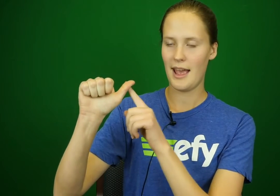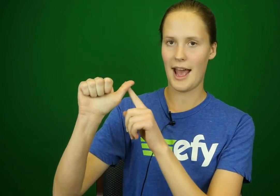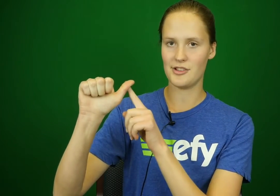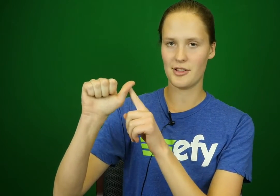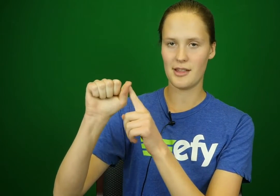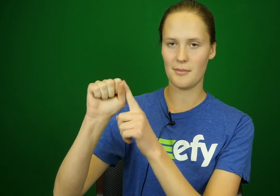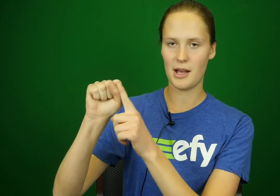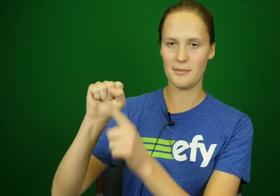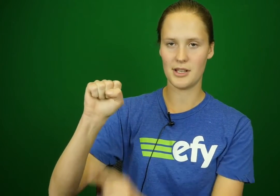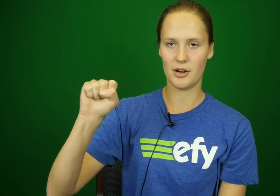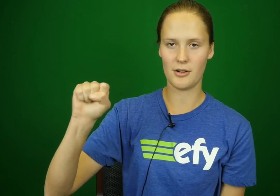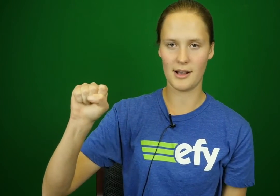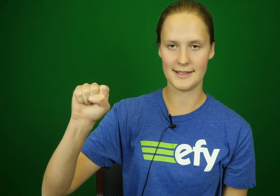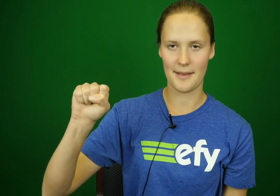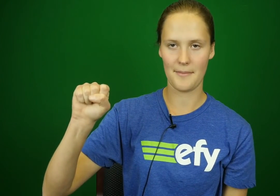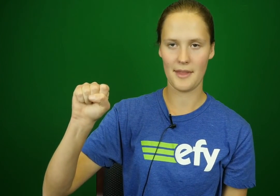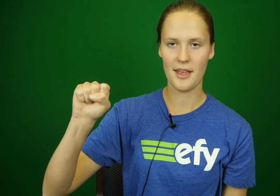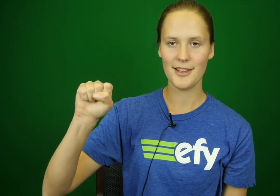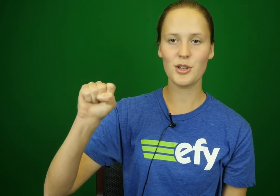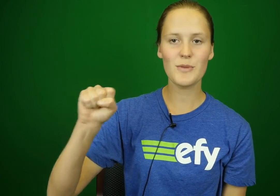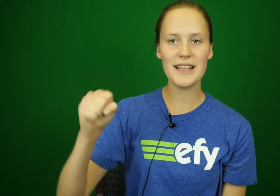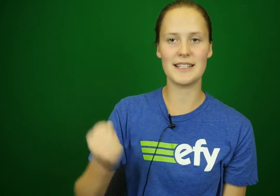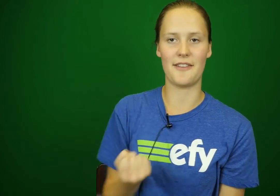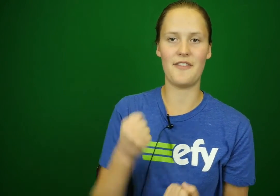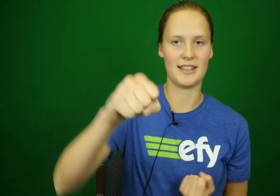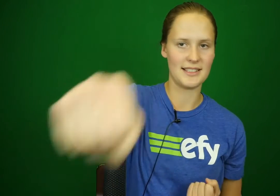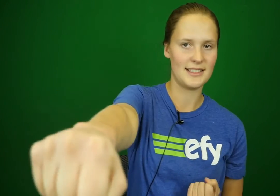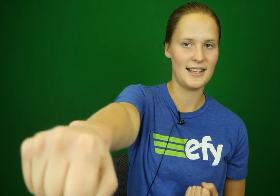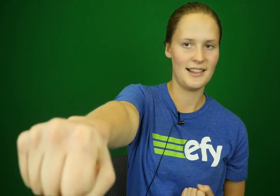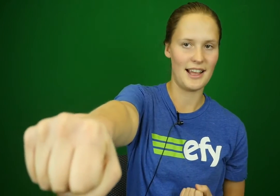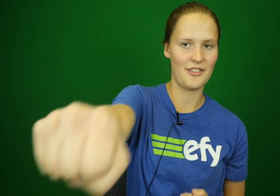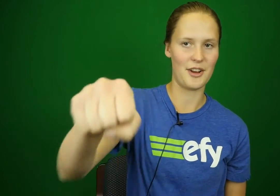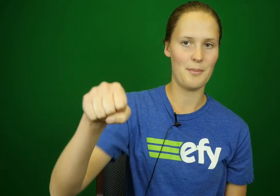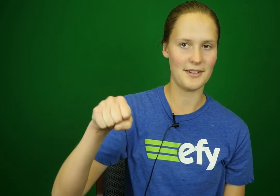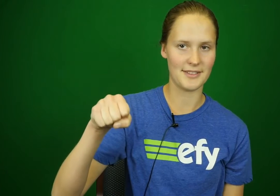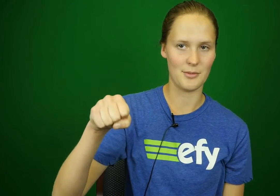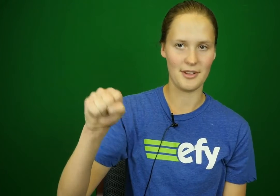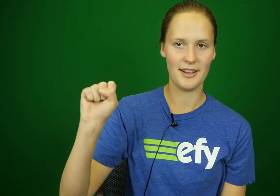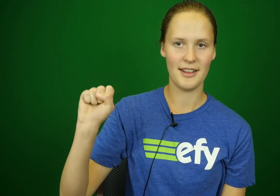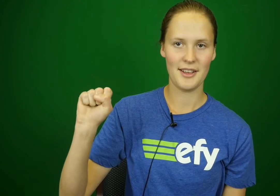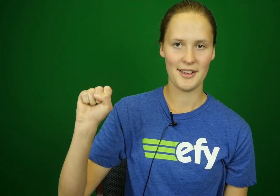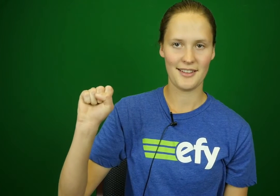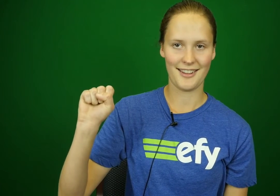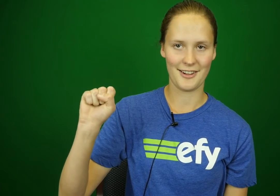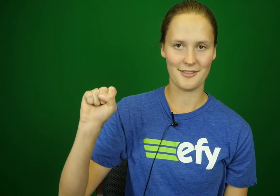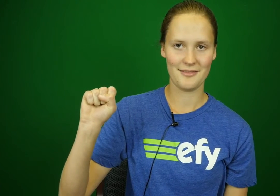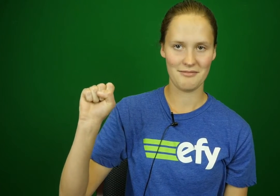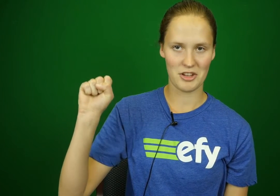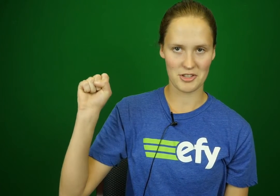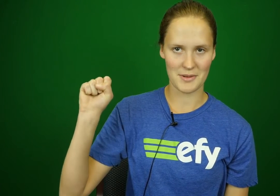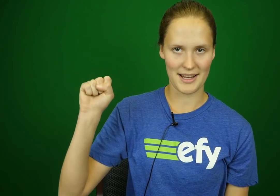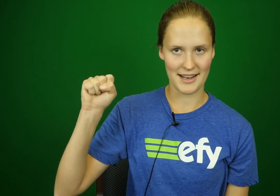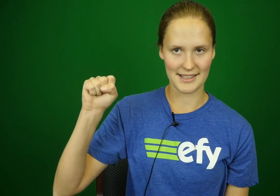and your thumb comes across them. So it's really just a fist. Like if you're going to punch someone, you do it in an S